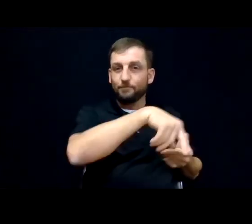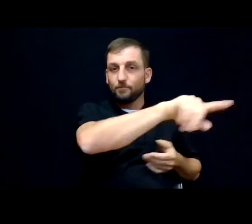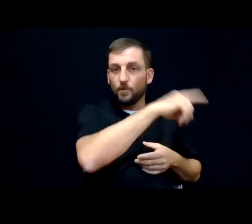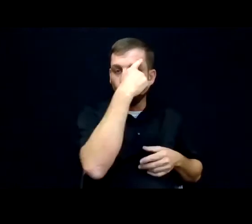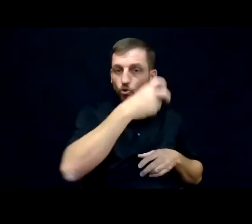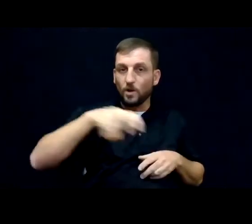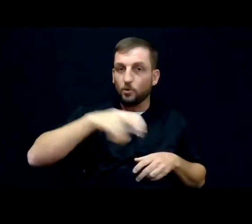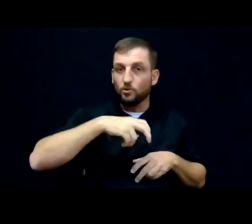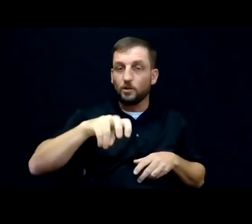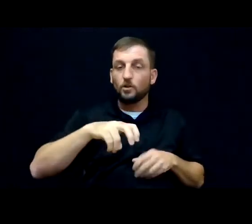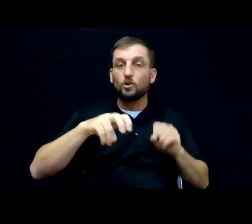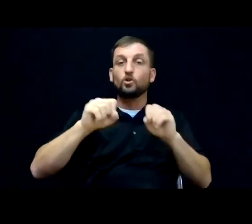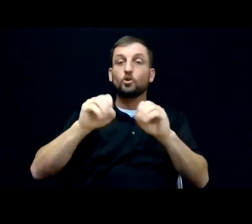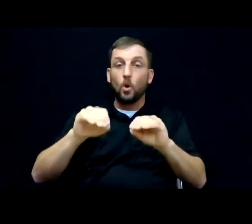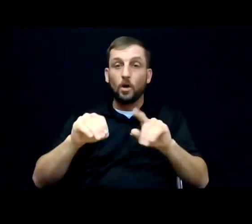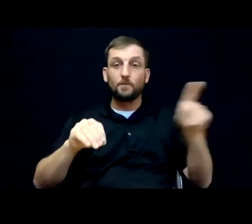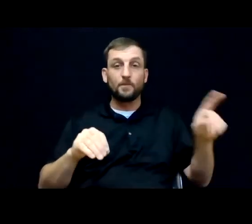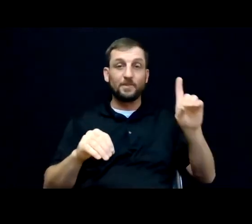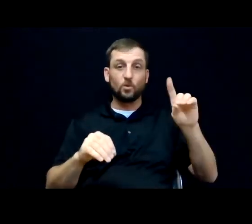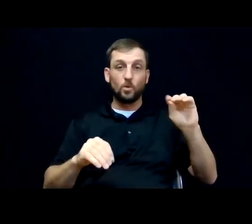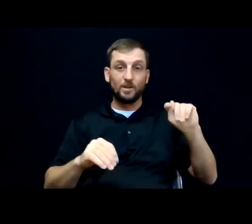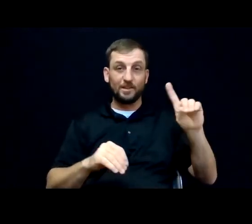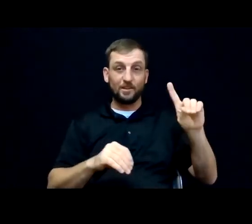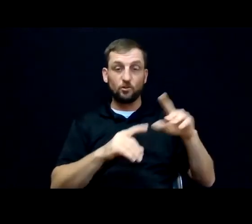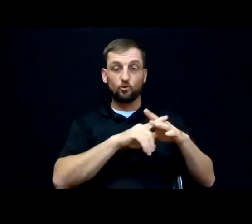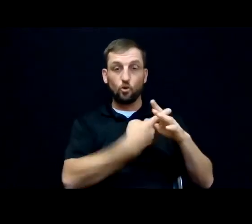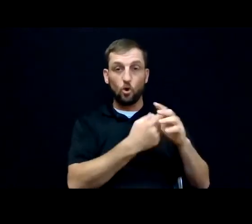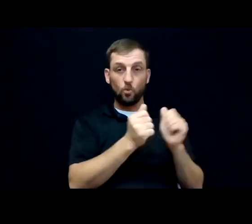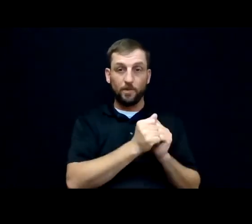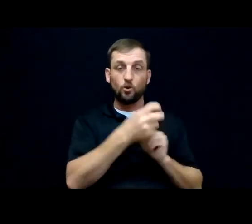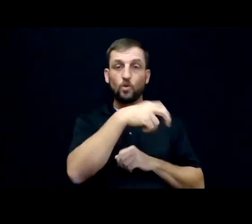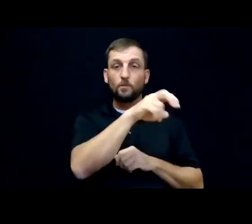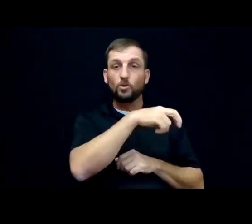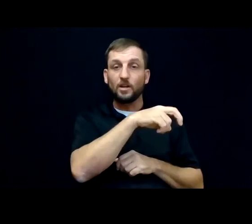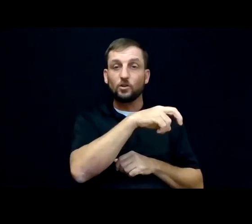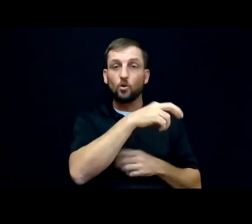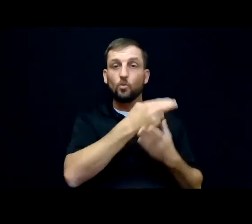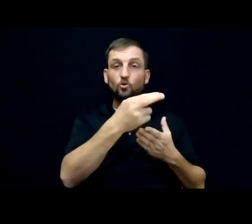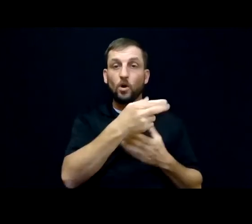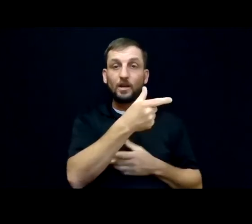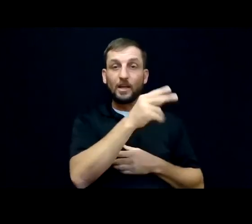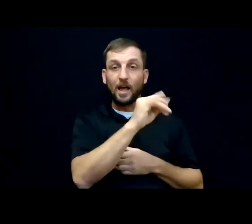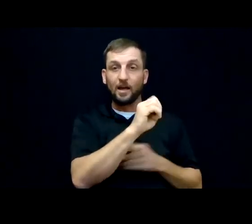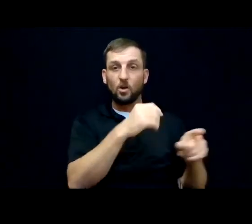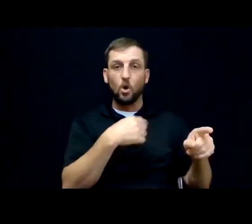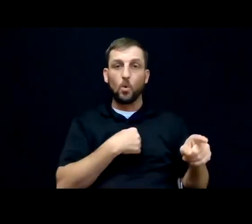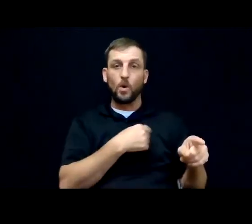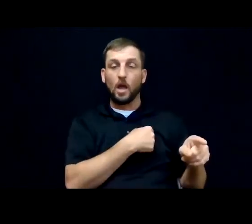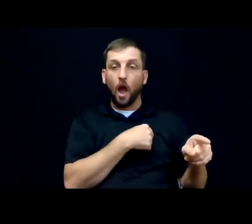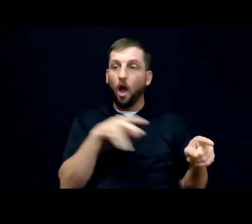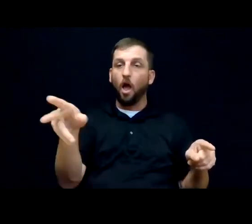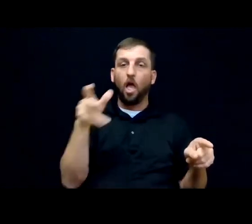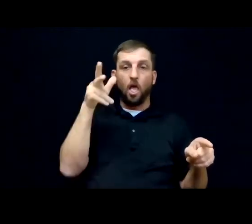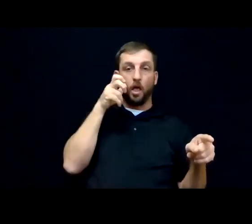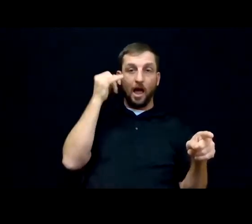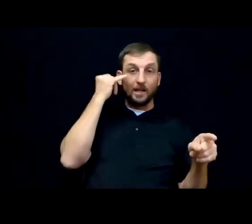to piggyback off of what the DOTD had started with their transportation resource guide, we had taken one and started to develop that for our region.